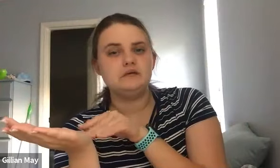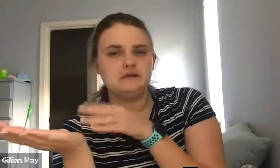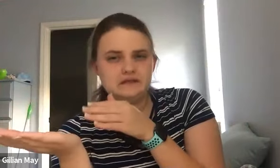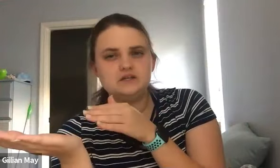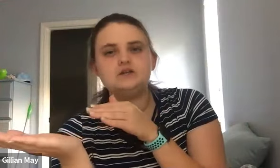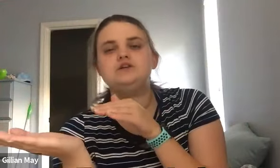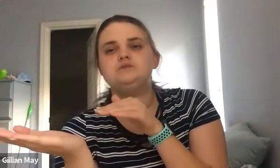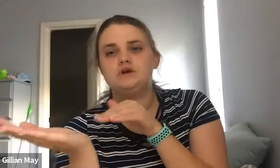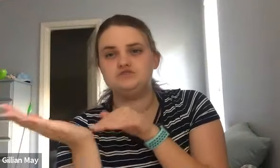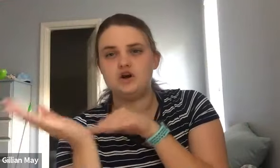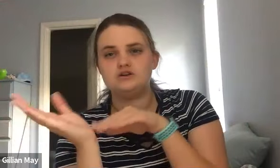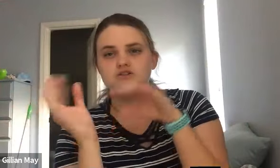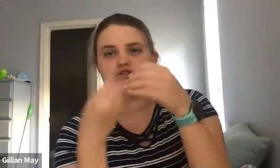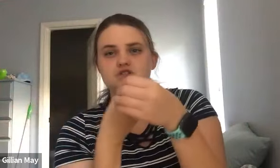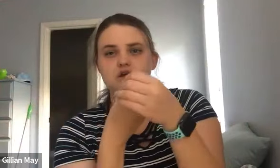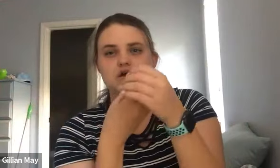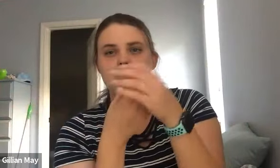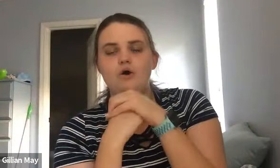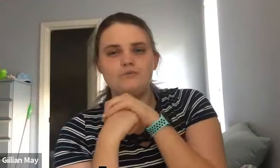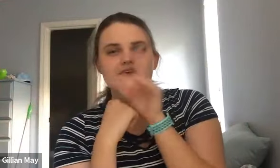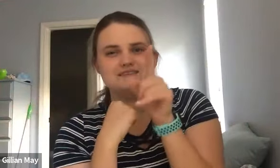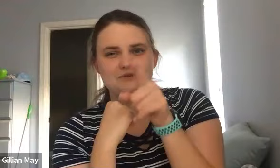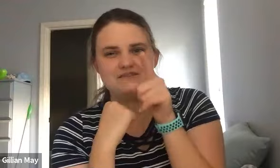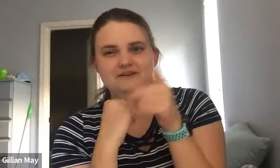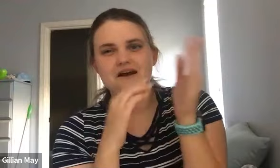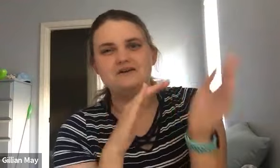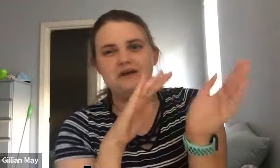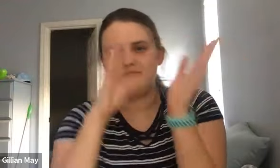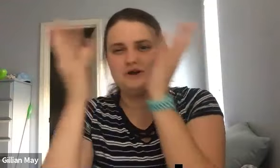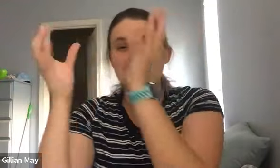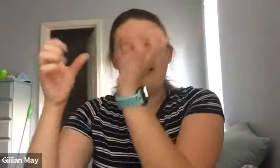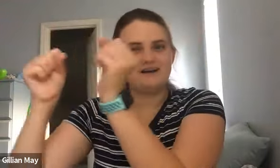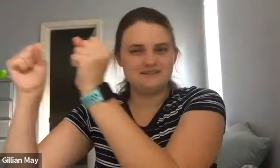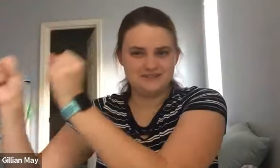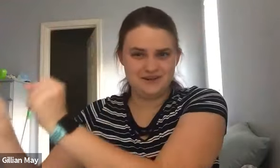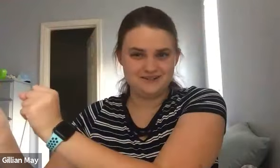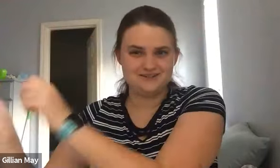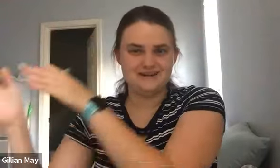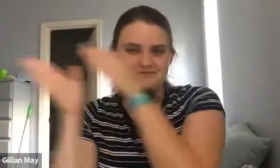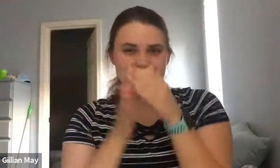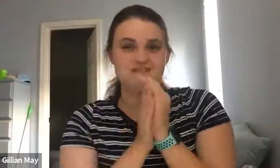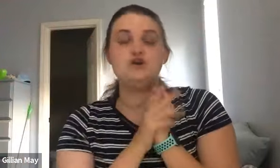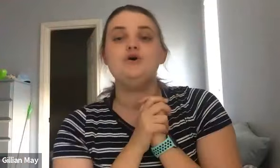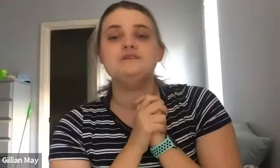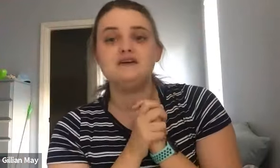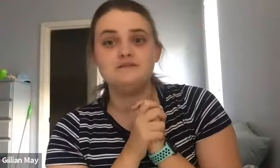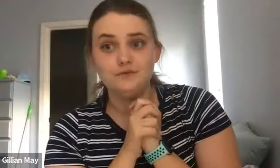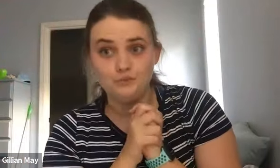be clear, you would go doctors. Oh, this is what I forgot. Okay, we're gonna pause on the doctor and come to this. The sign for